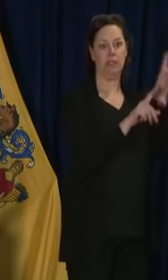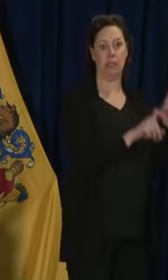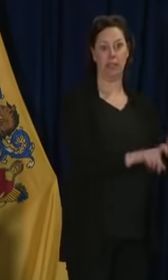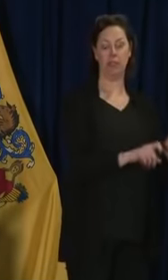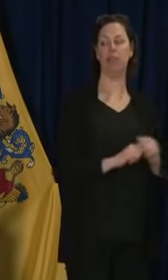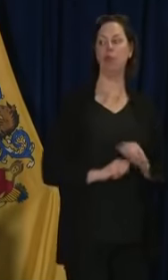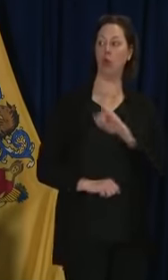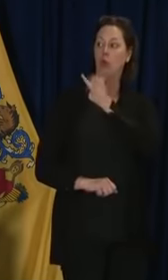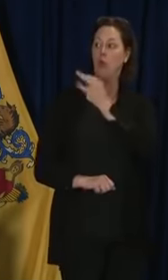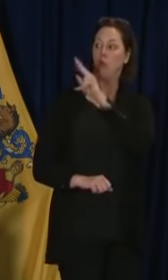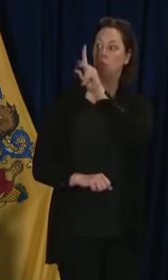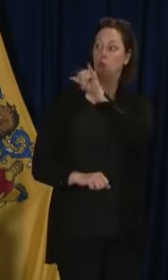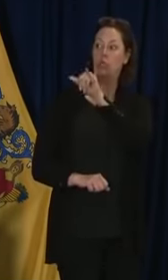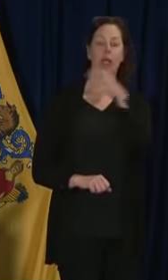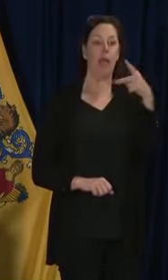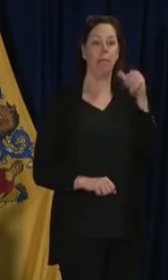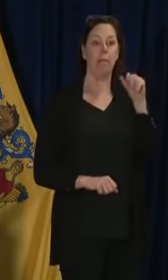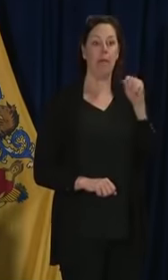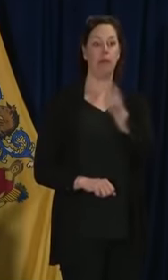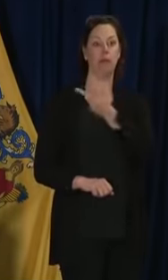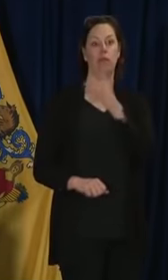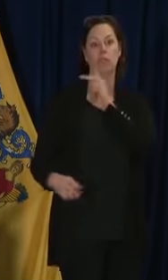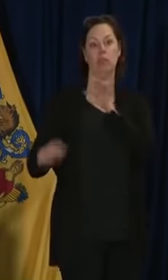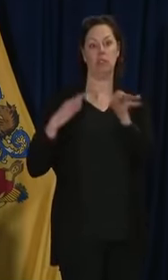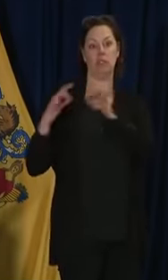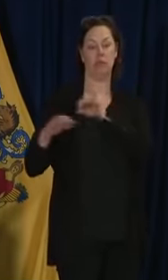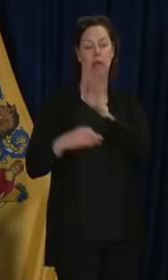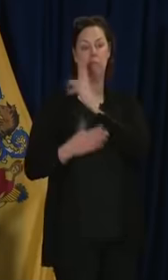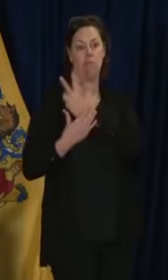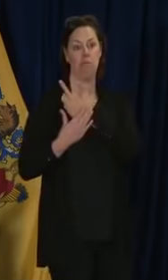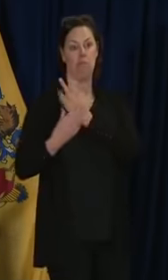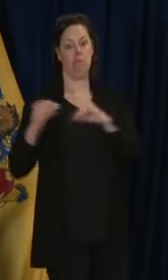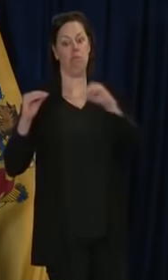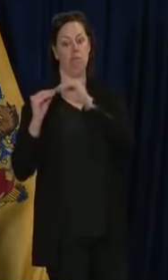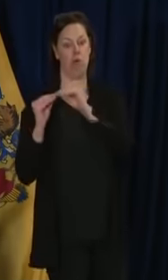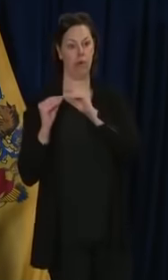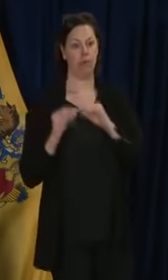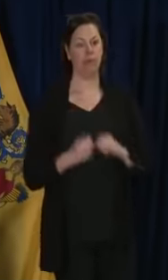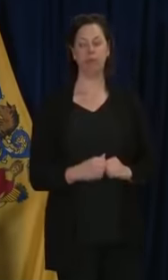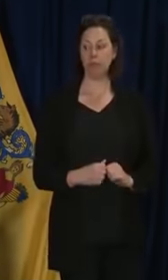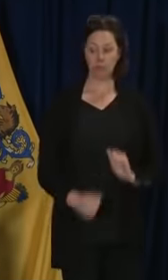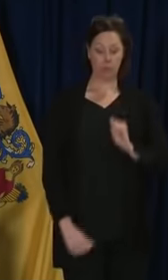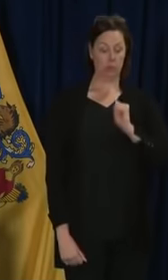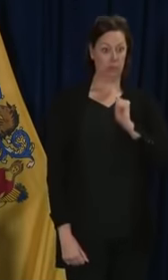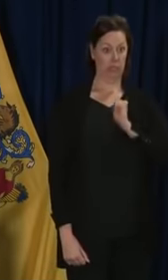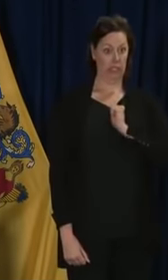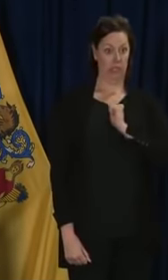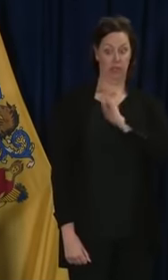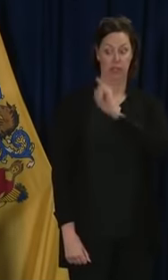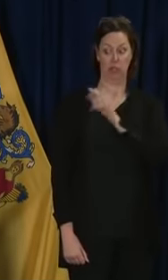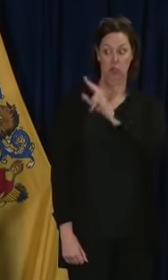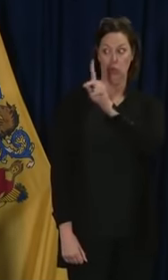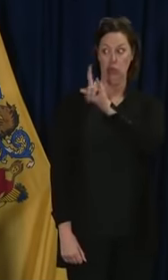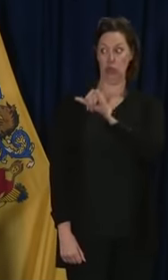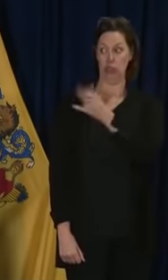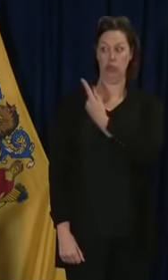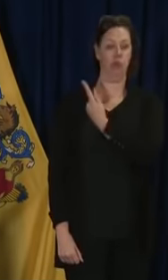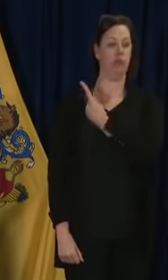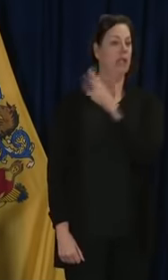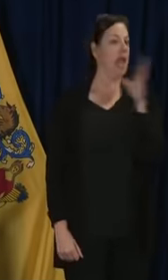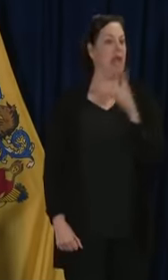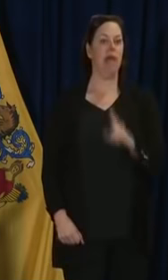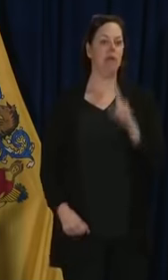Pat will get into this. These are and both. We never, by the way, I never and Judy never, we never committed to having